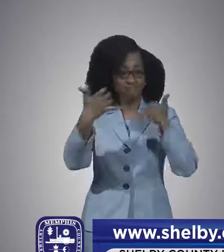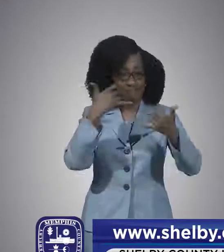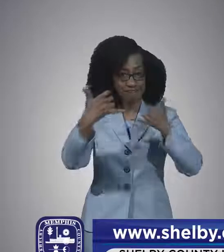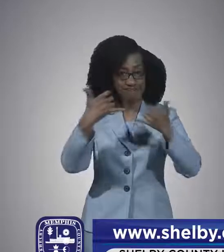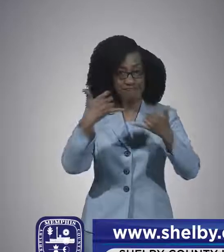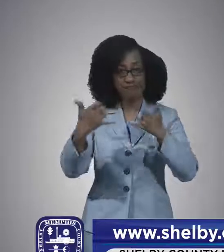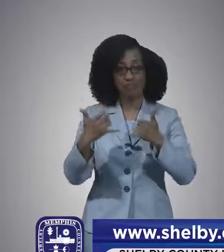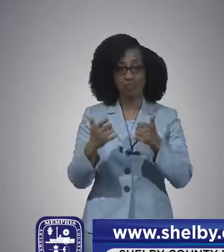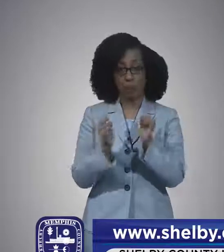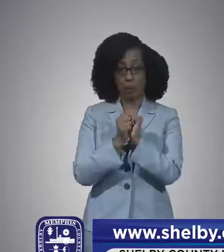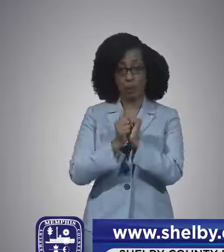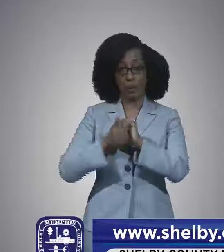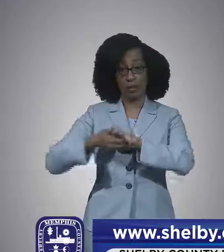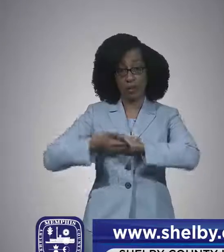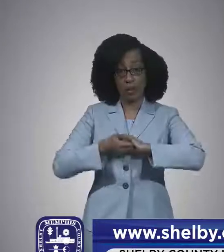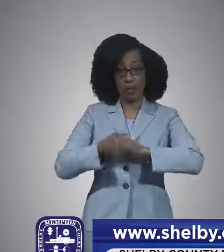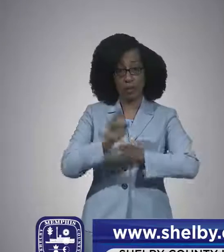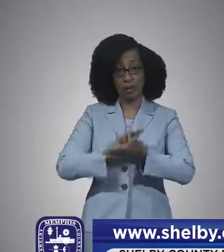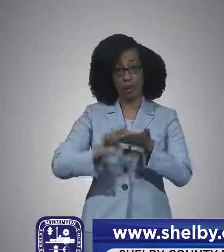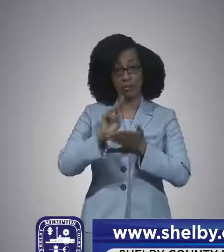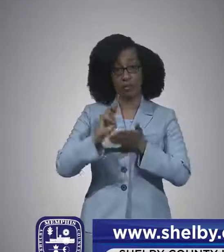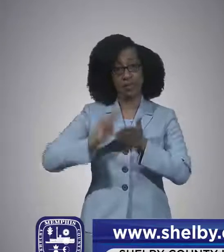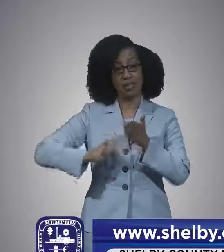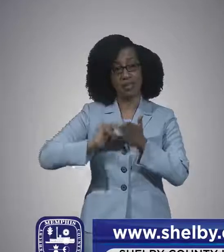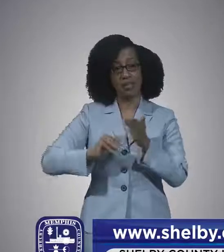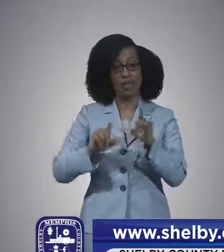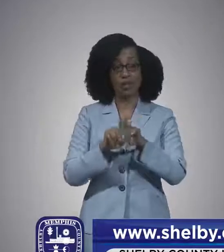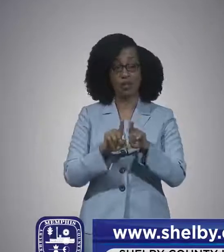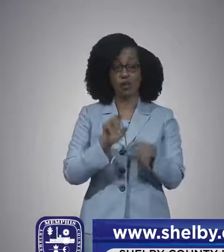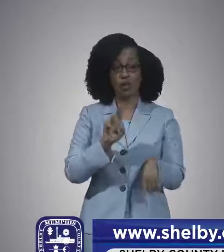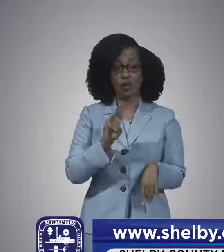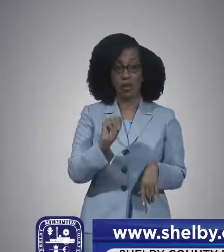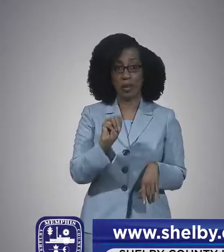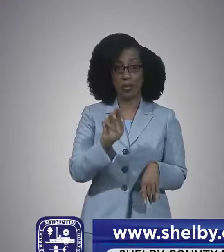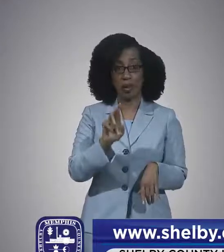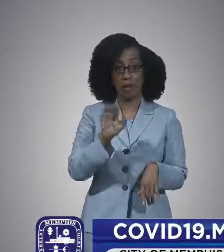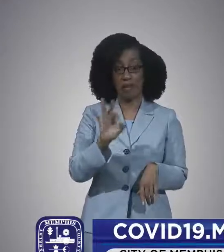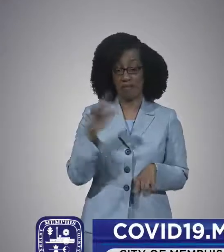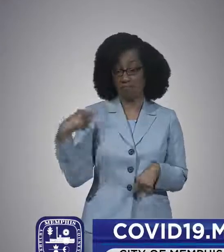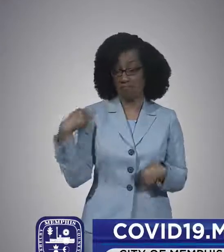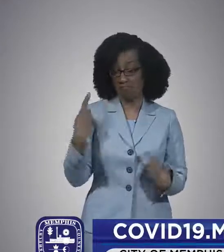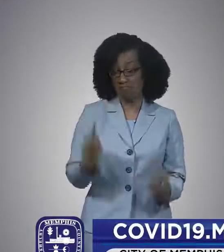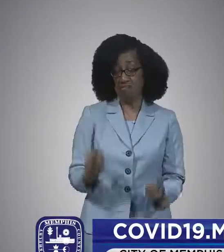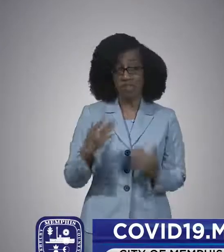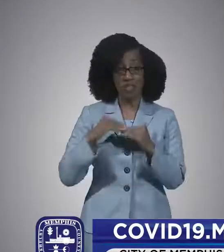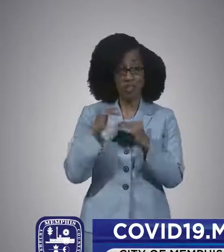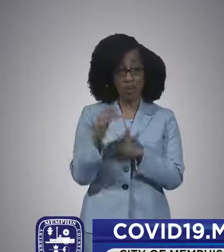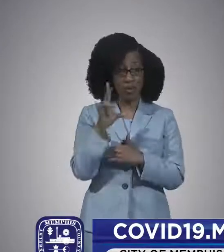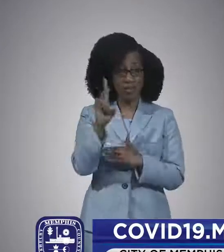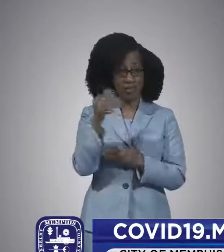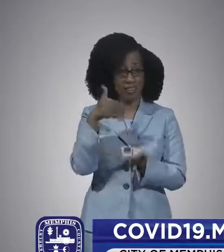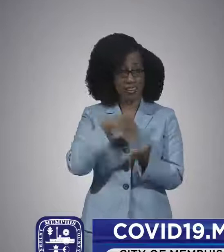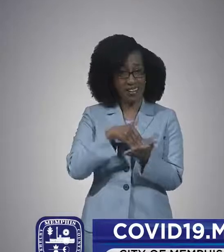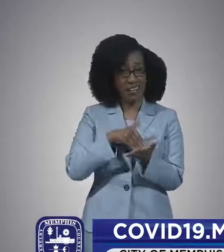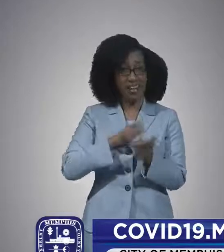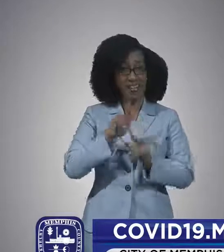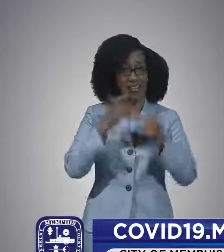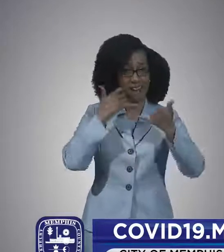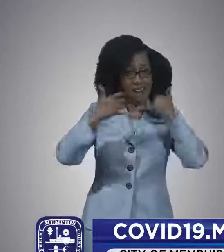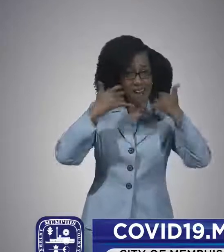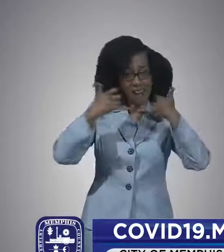at the University of Memphis and UMRF, who have placed now more than 75,000 phone calls, spoken